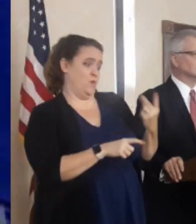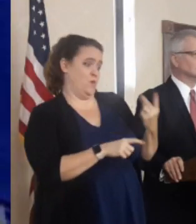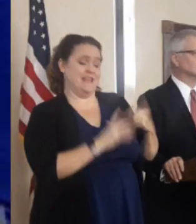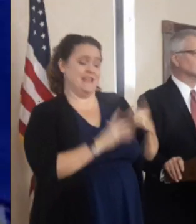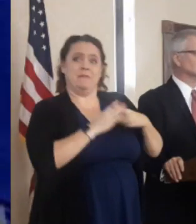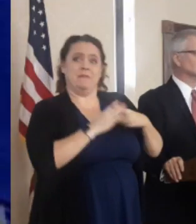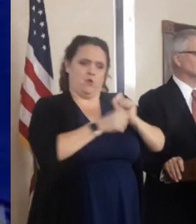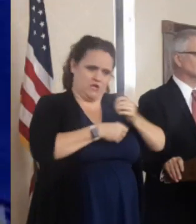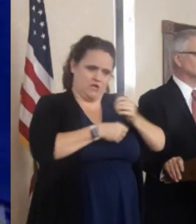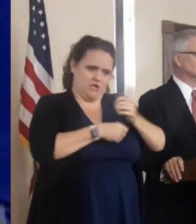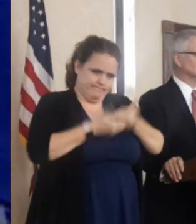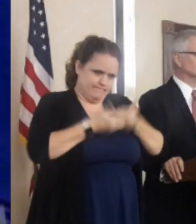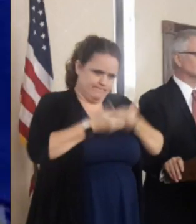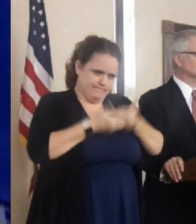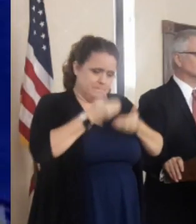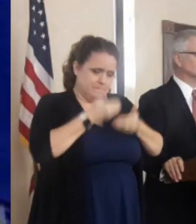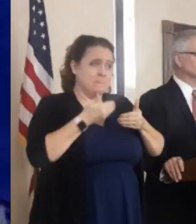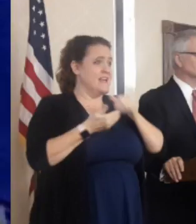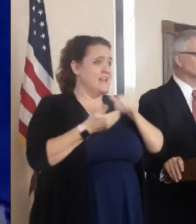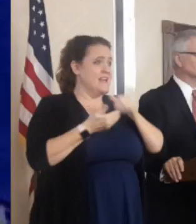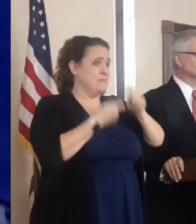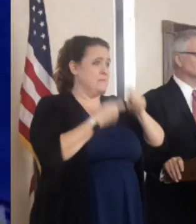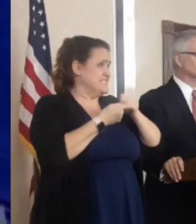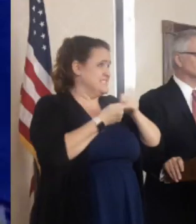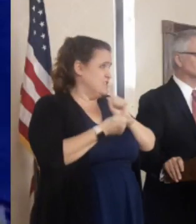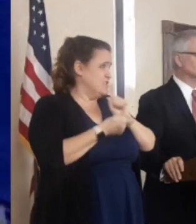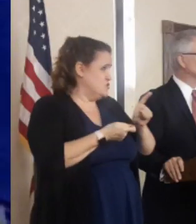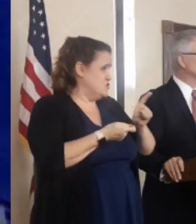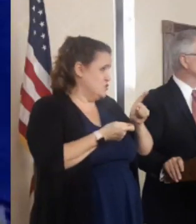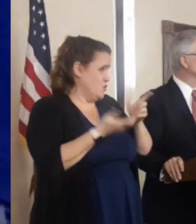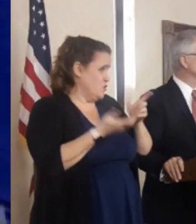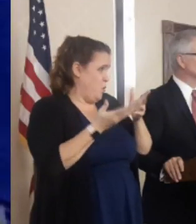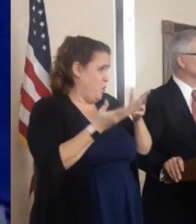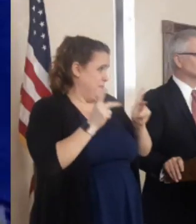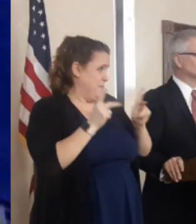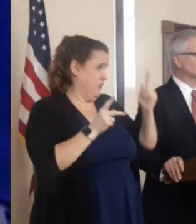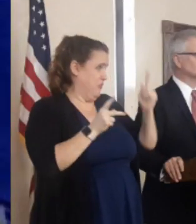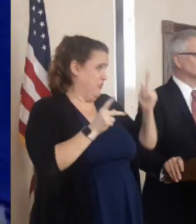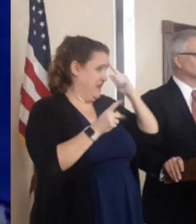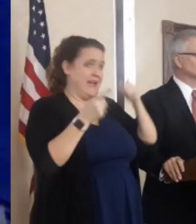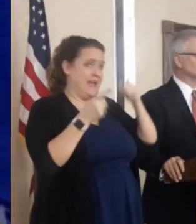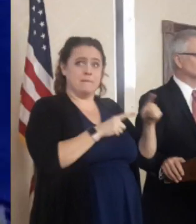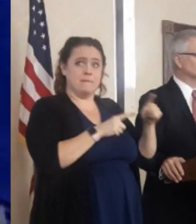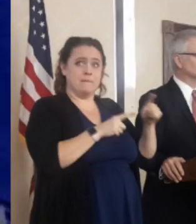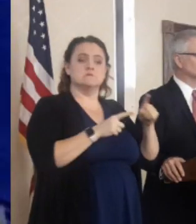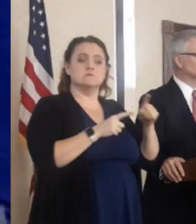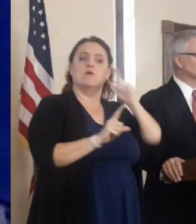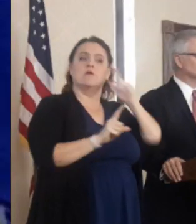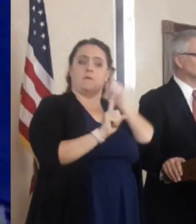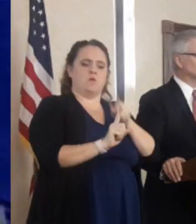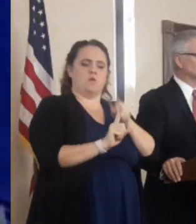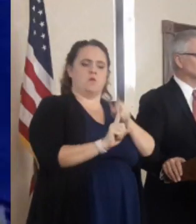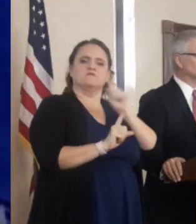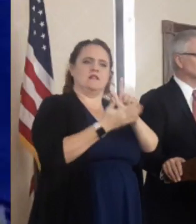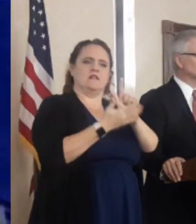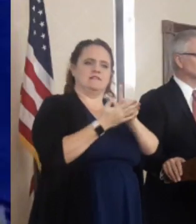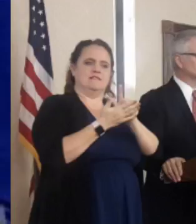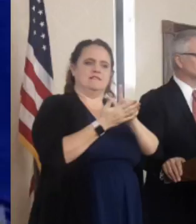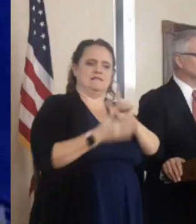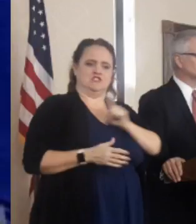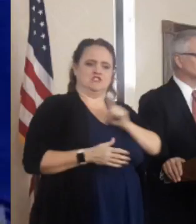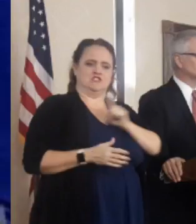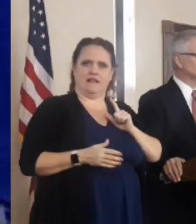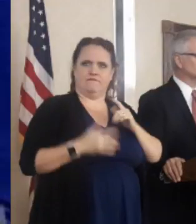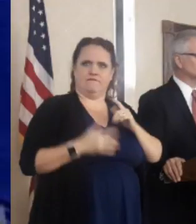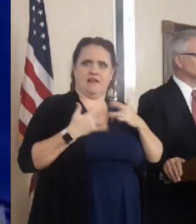not exactly sure what people think happens in this committee. The purpose of this committee is to take the legislative priorities